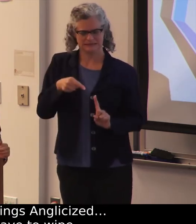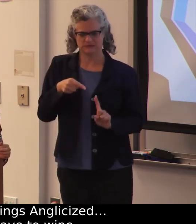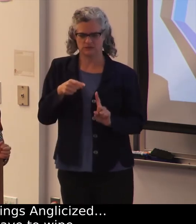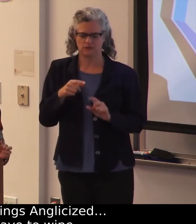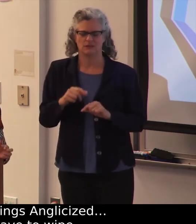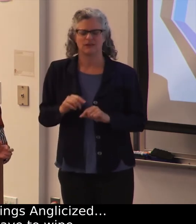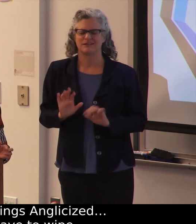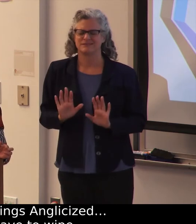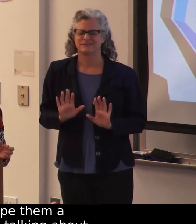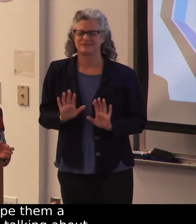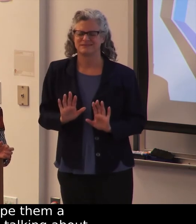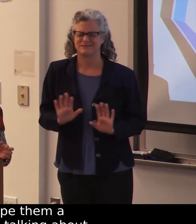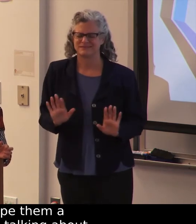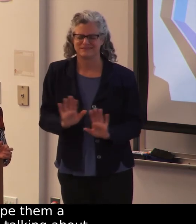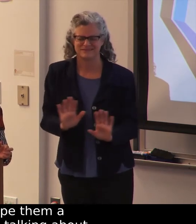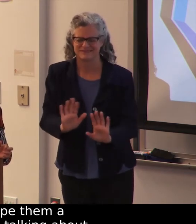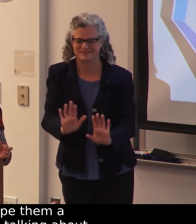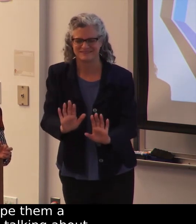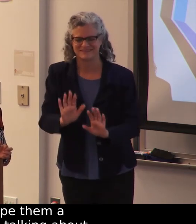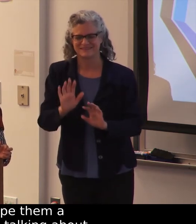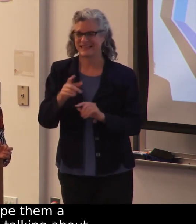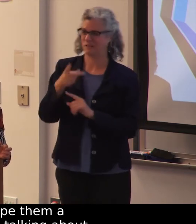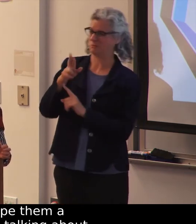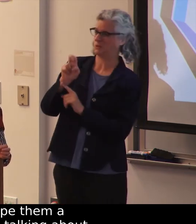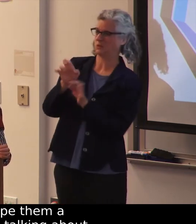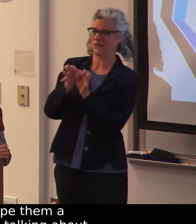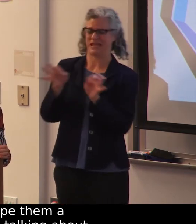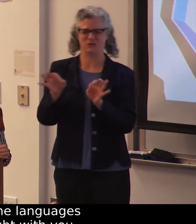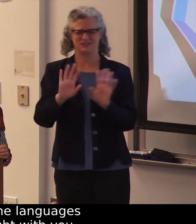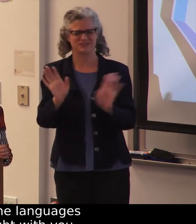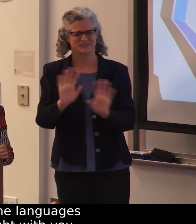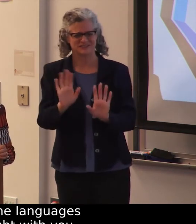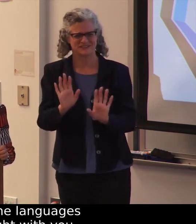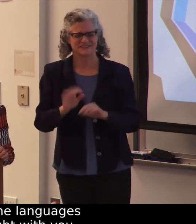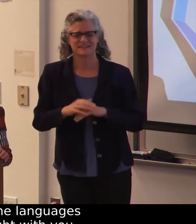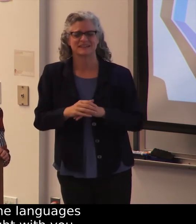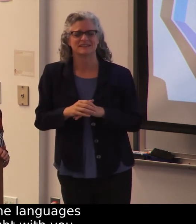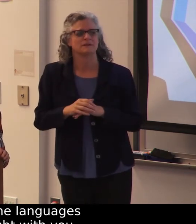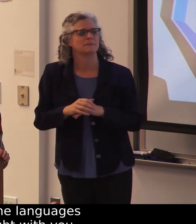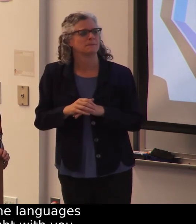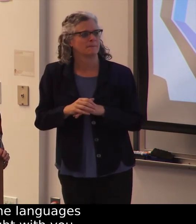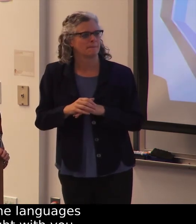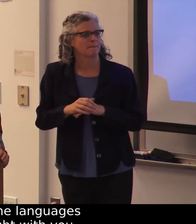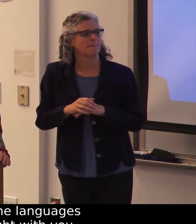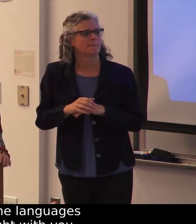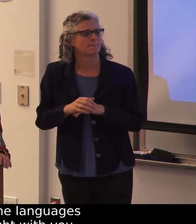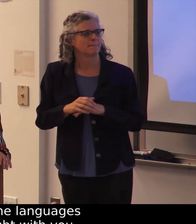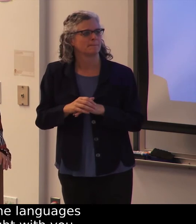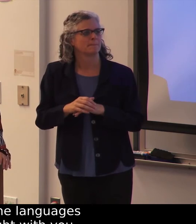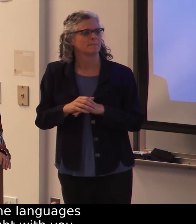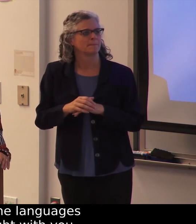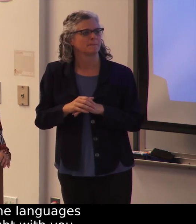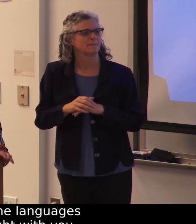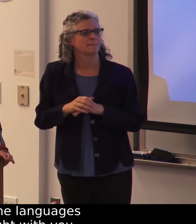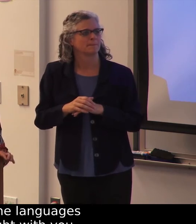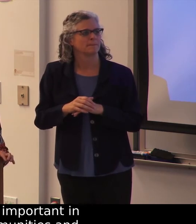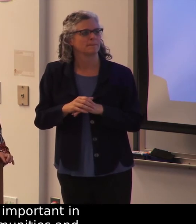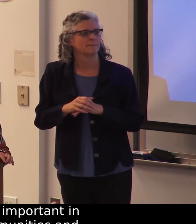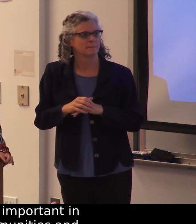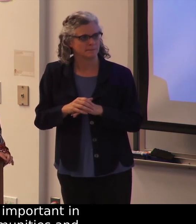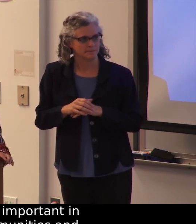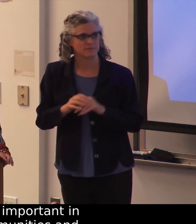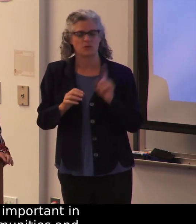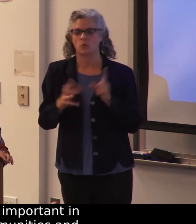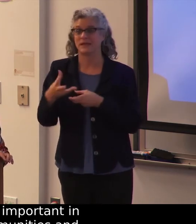all out. Well, you can't wipe them all out. Okay, you're talking about things you never talked about in the languages that you brought with you. So engagement